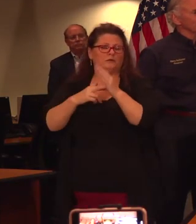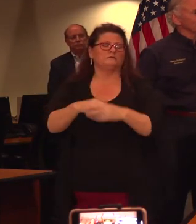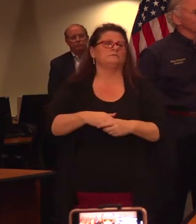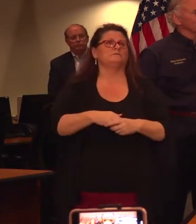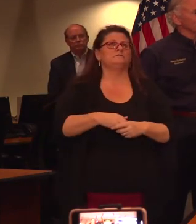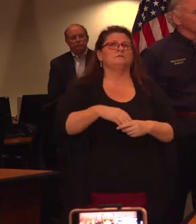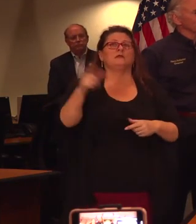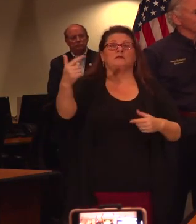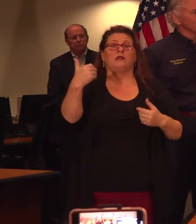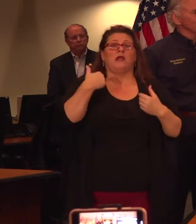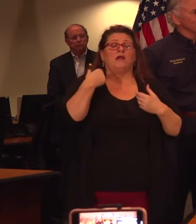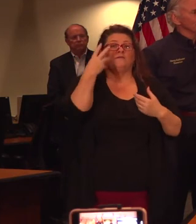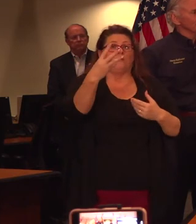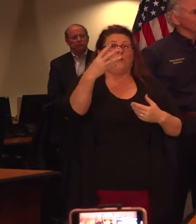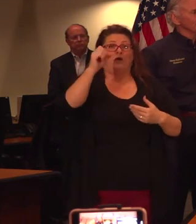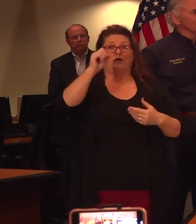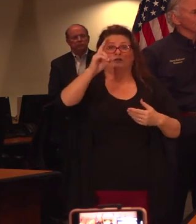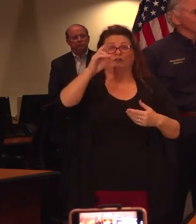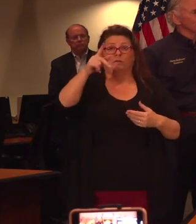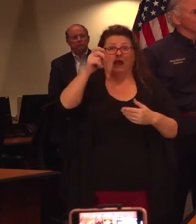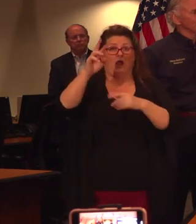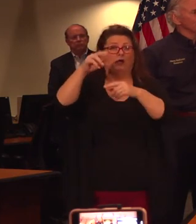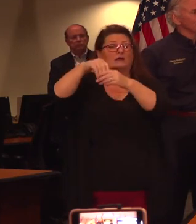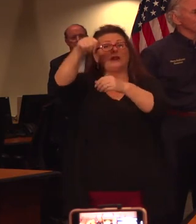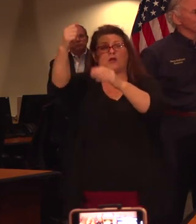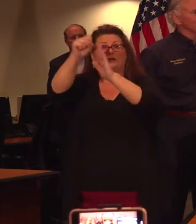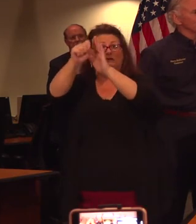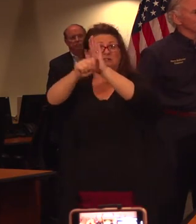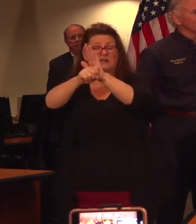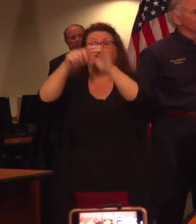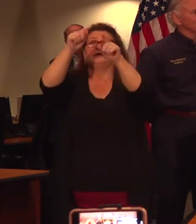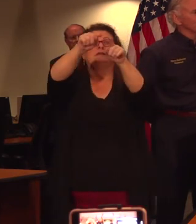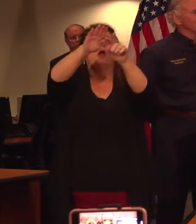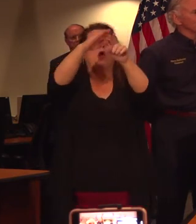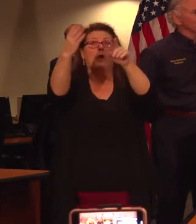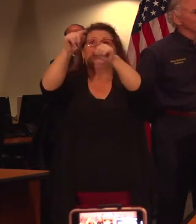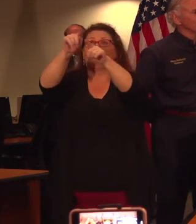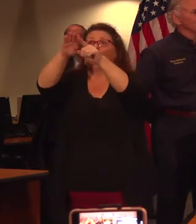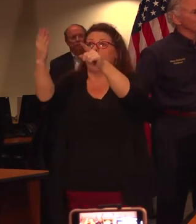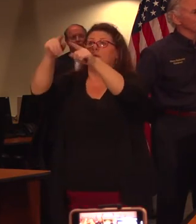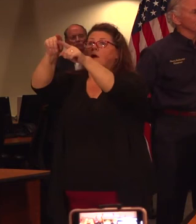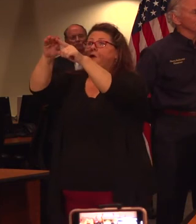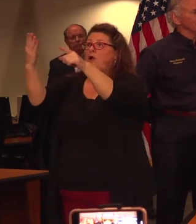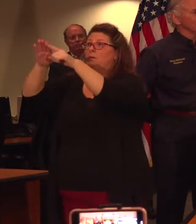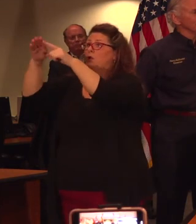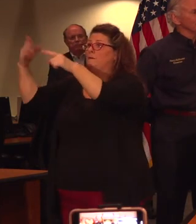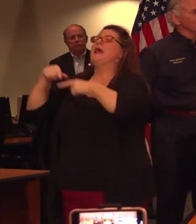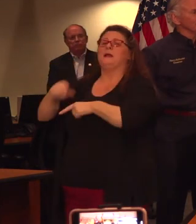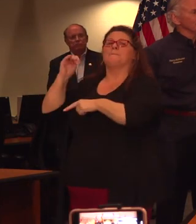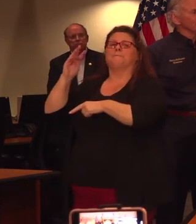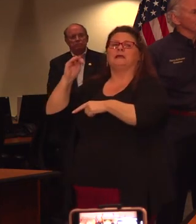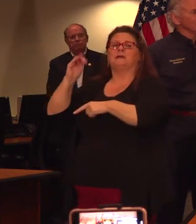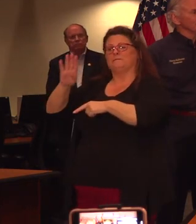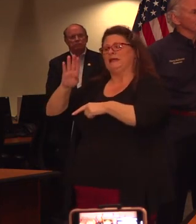they have like four suppliers that are in other states that until those suppliers can open in those states, they can't open here. Boeing's got some issues